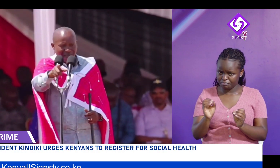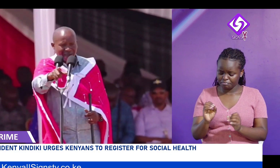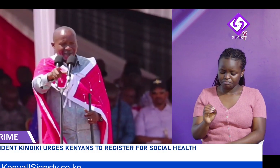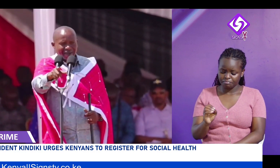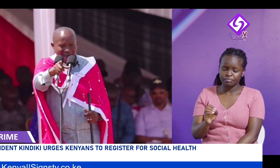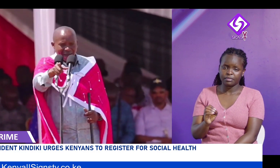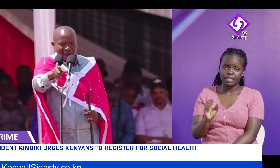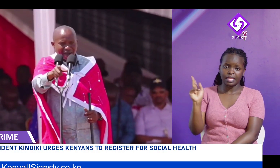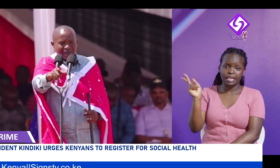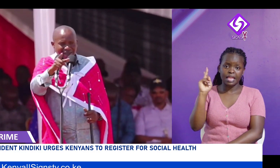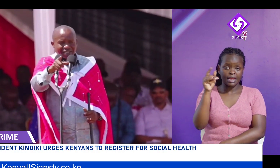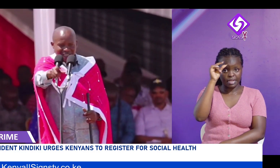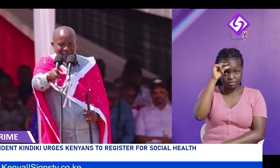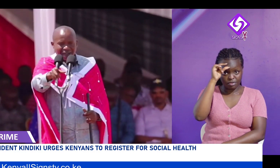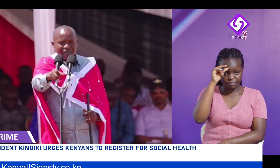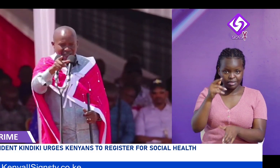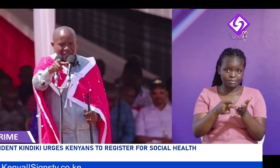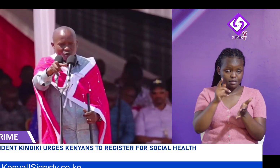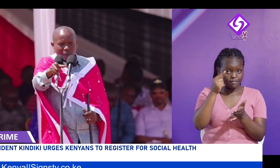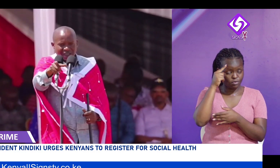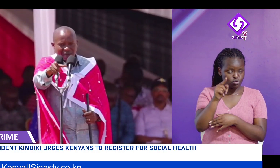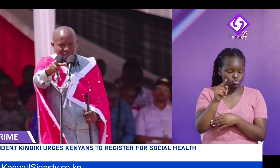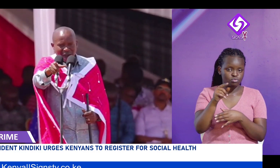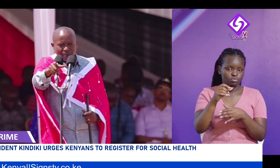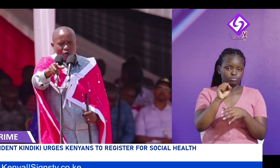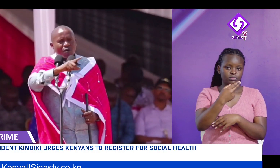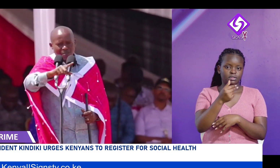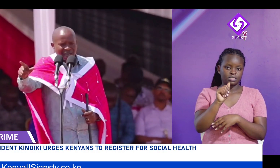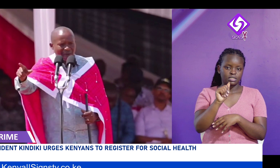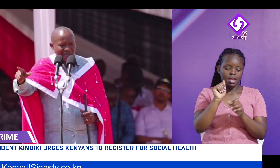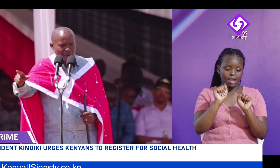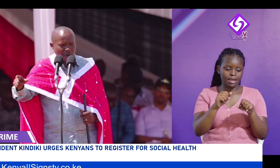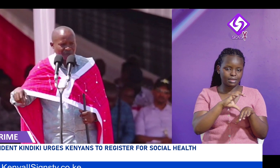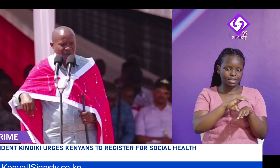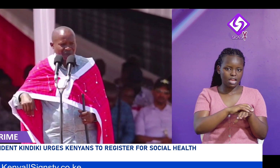itakulipia gharama ya SHA ili upate matibabu bila malipo.